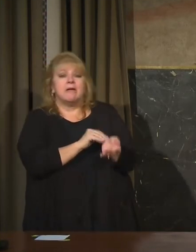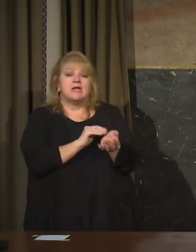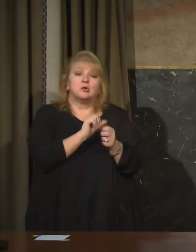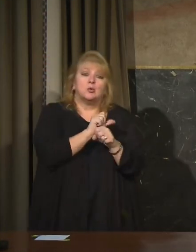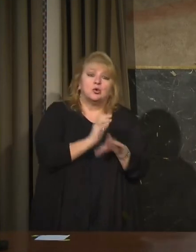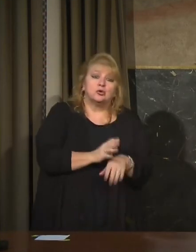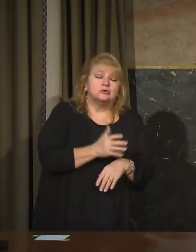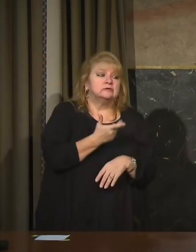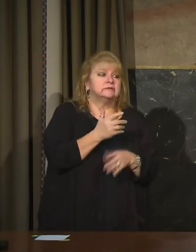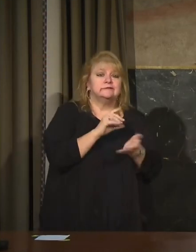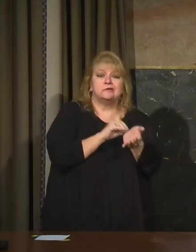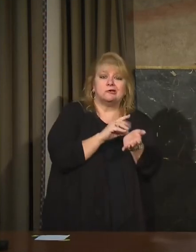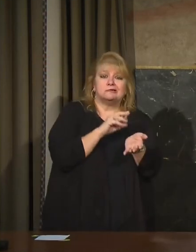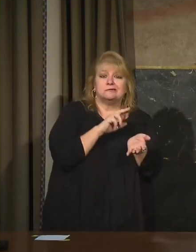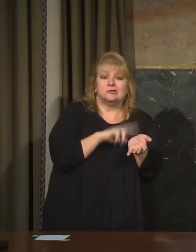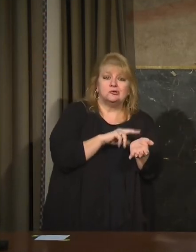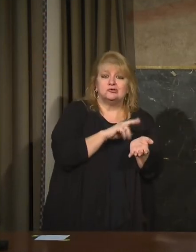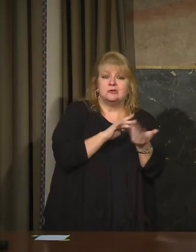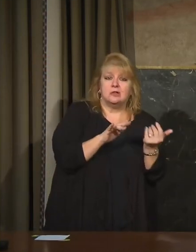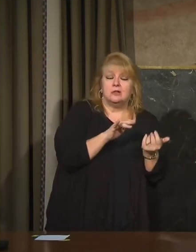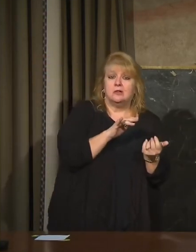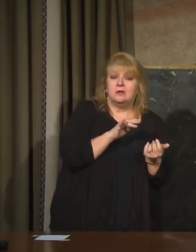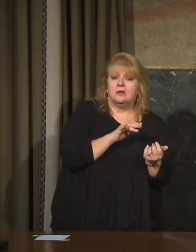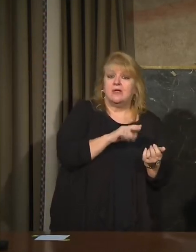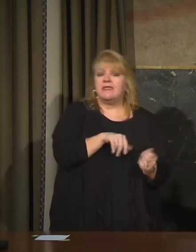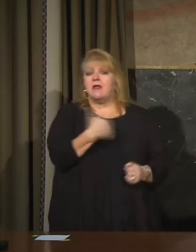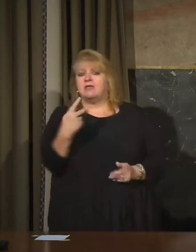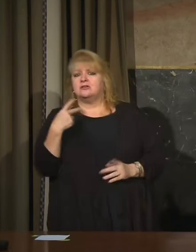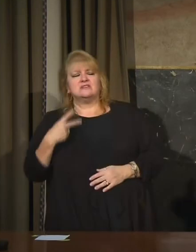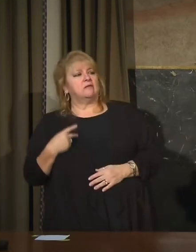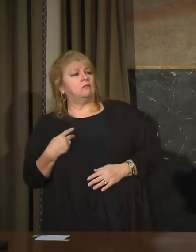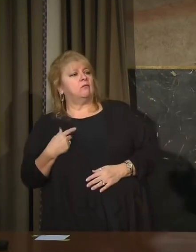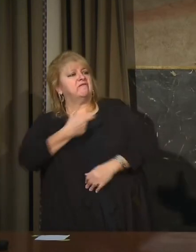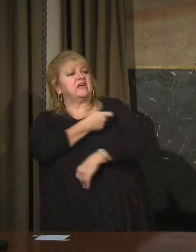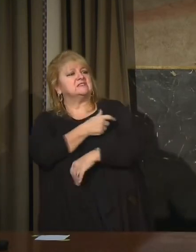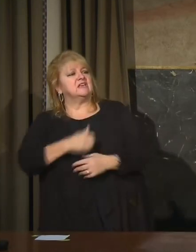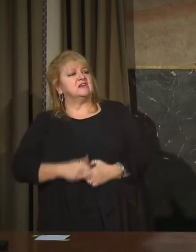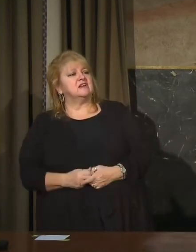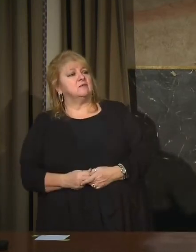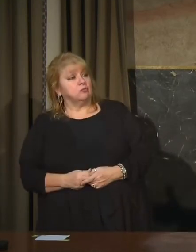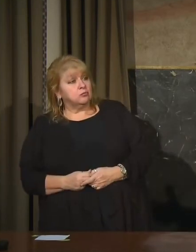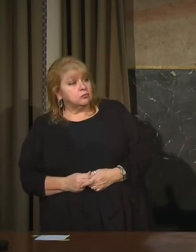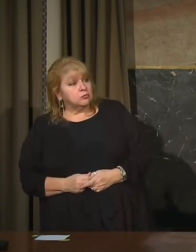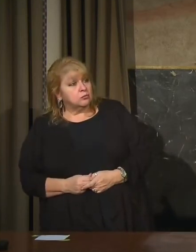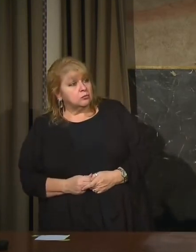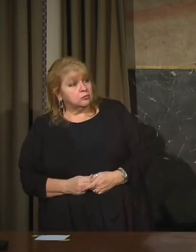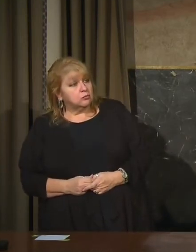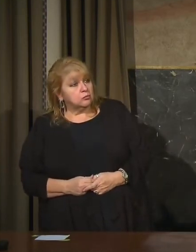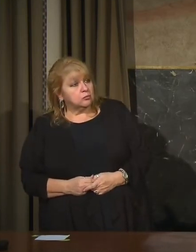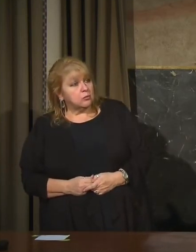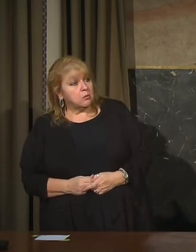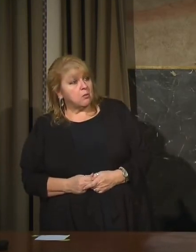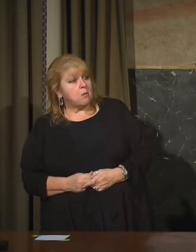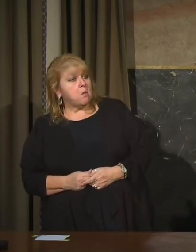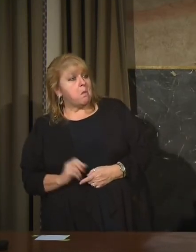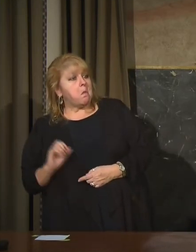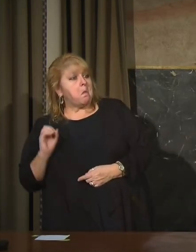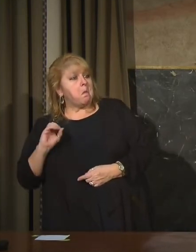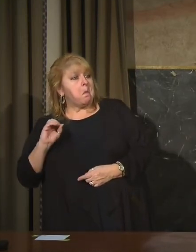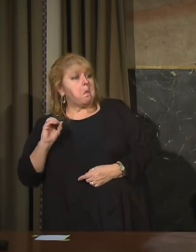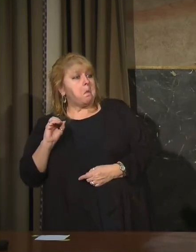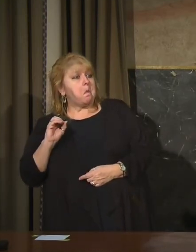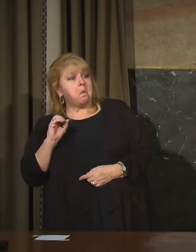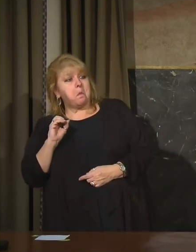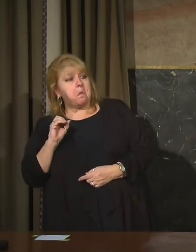else, and their neighbors see that they got vaccinated and they didn't have a significant reaction